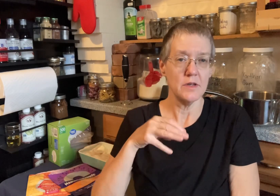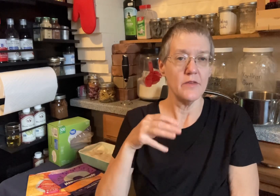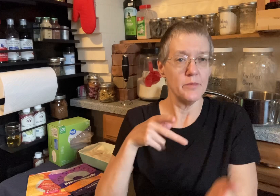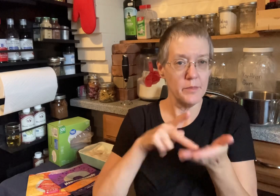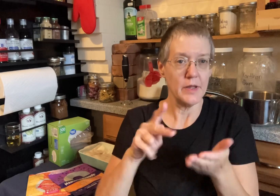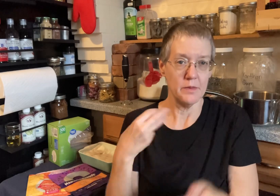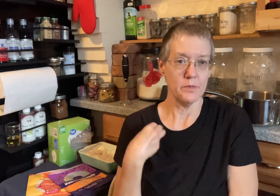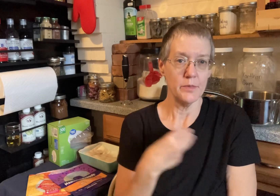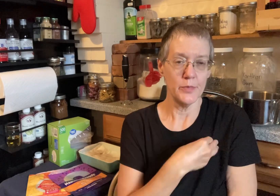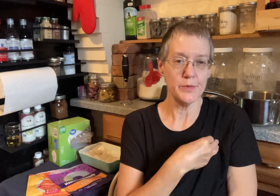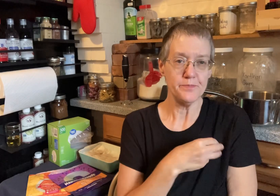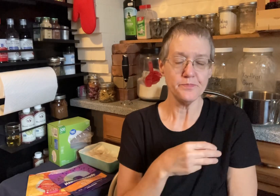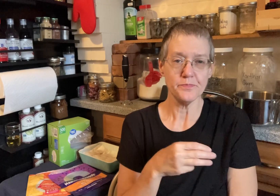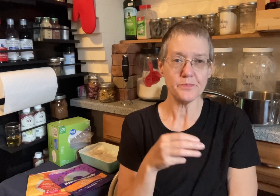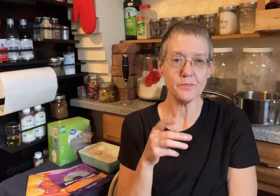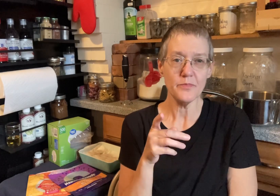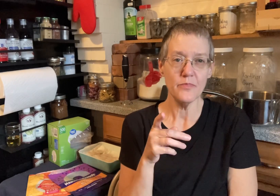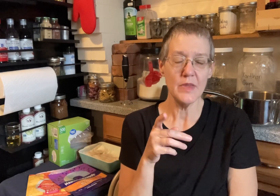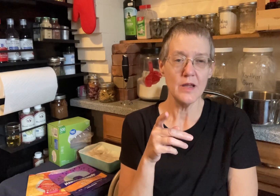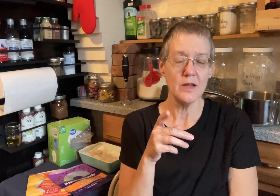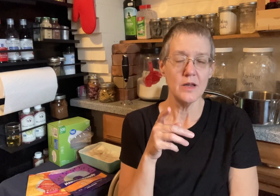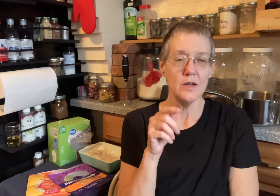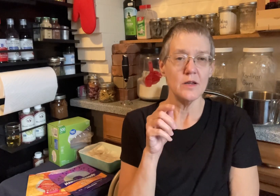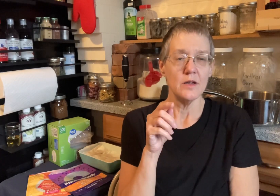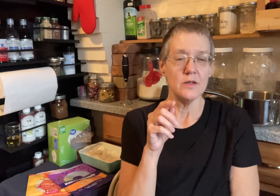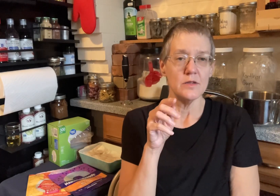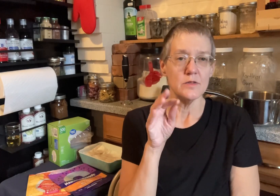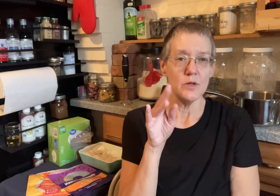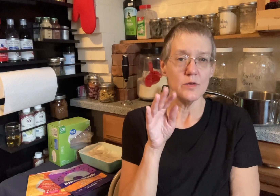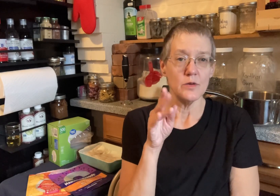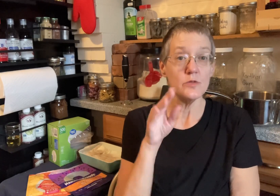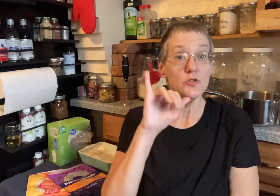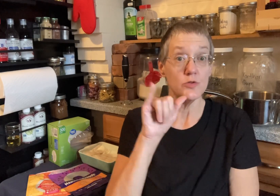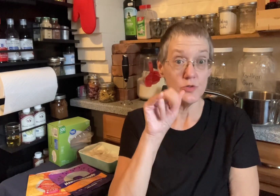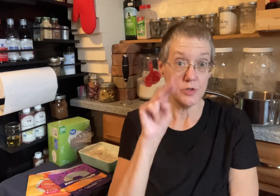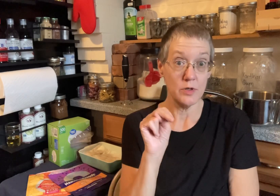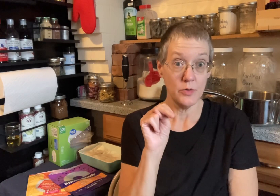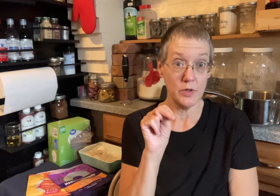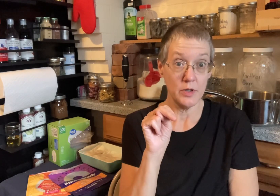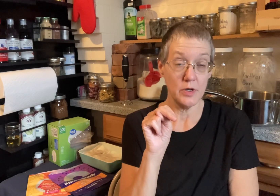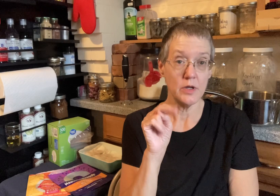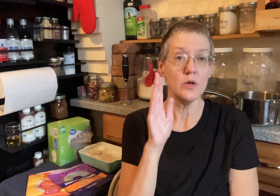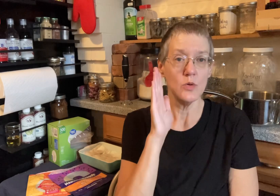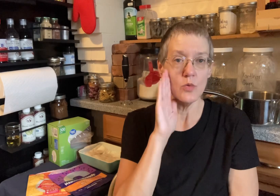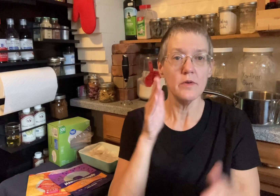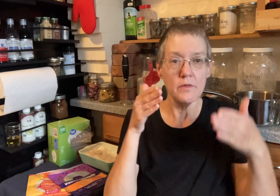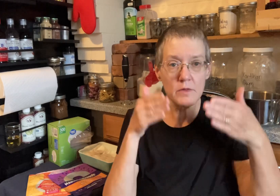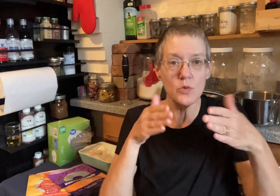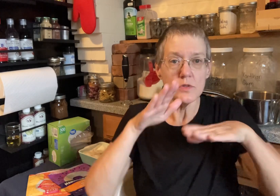are, but we like the paid membership, even though the app is free.